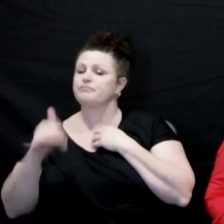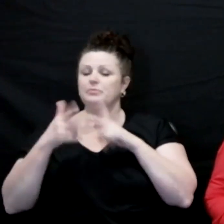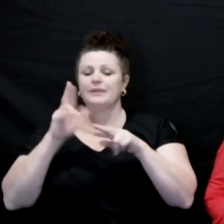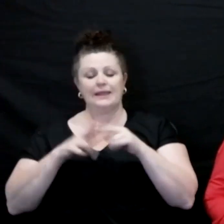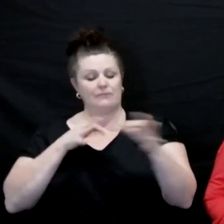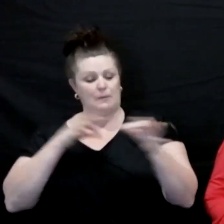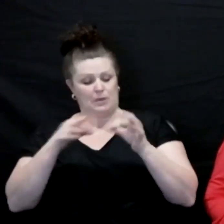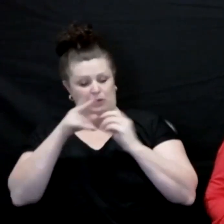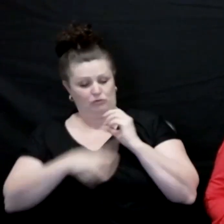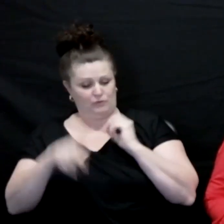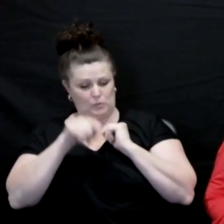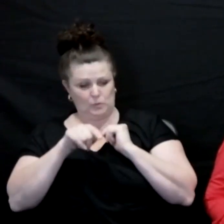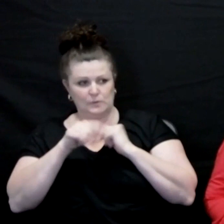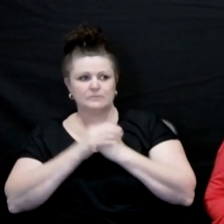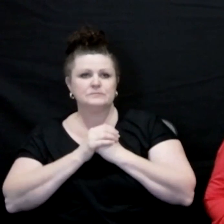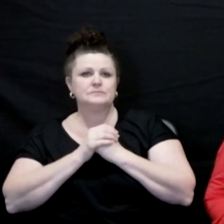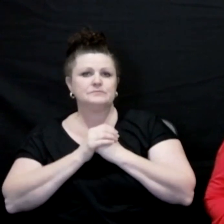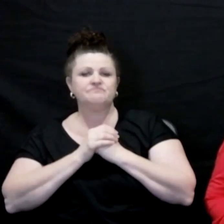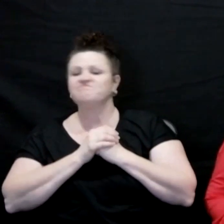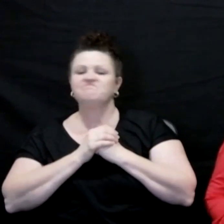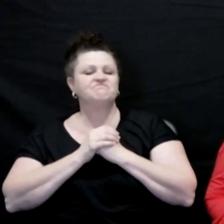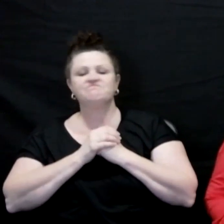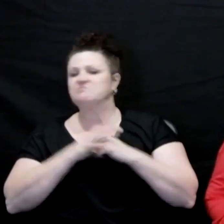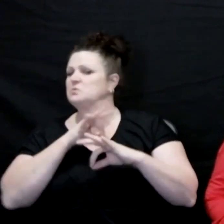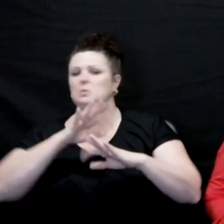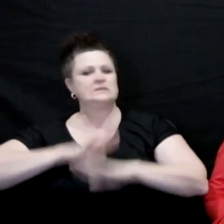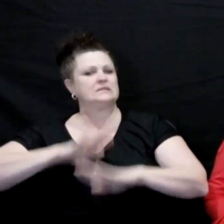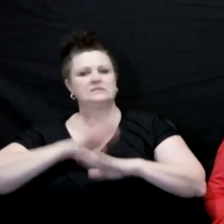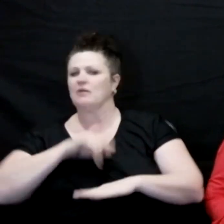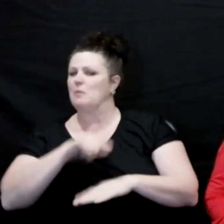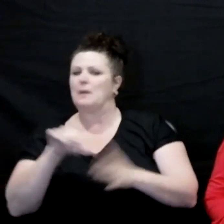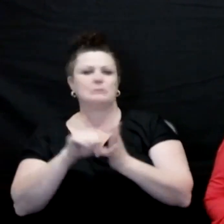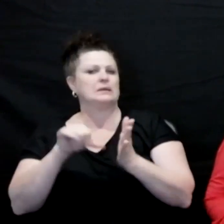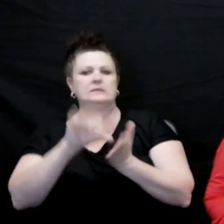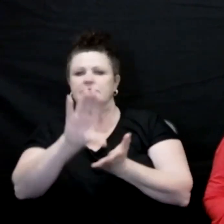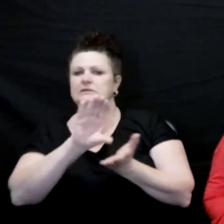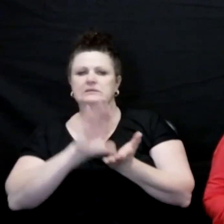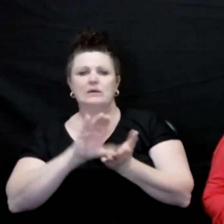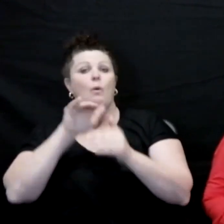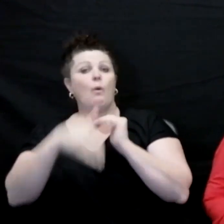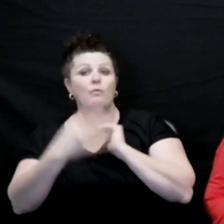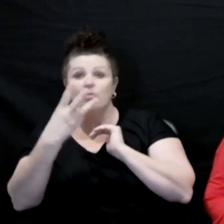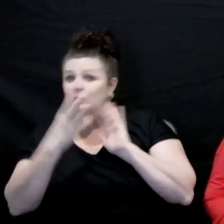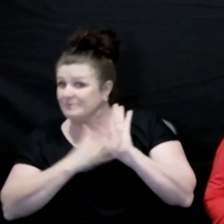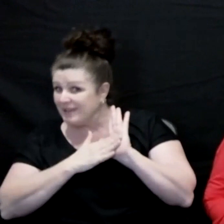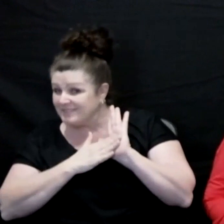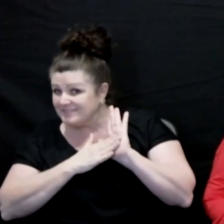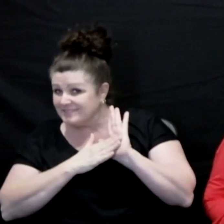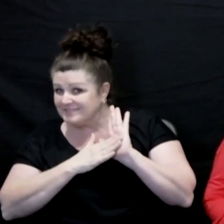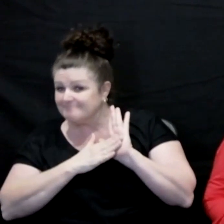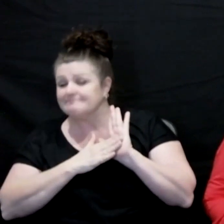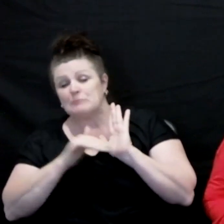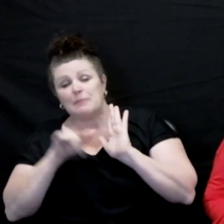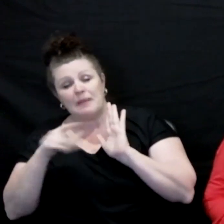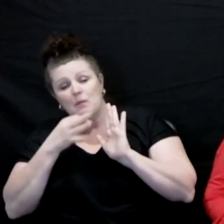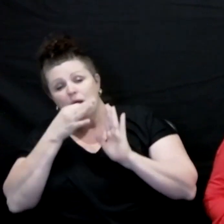review is a dissatisfaction with funding plan review and it's outside of 3 months, they may talk to you